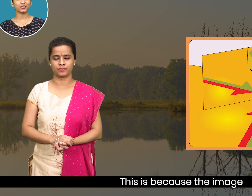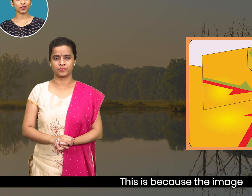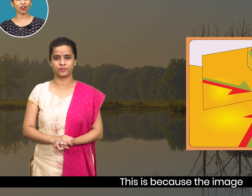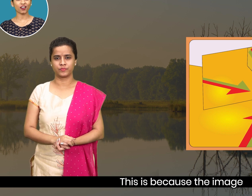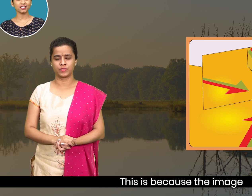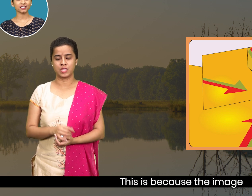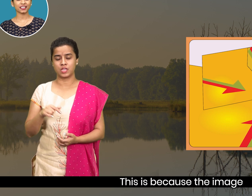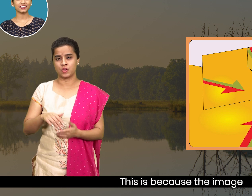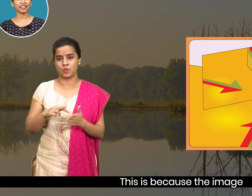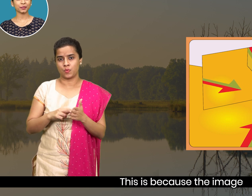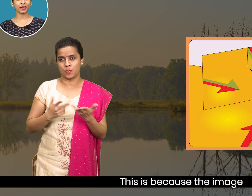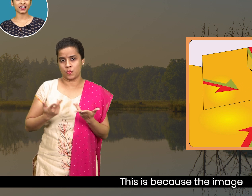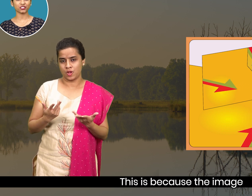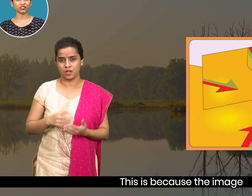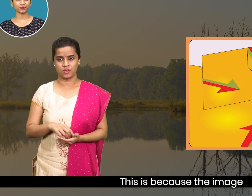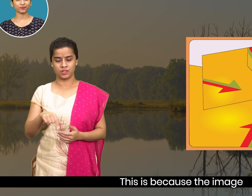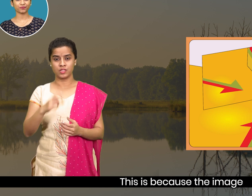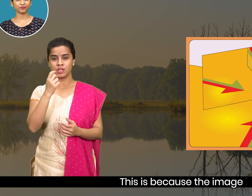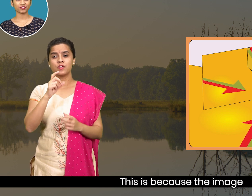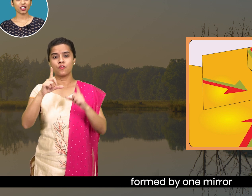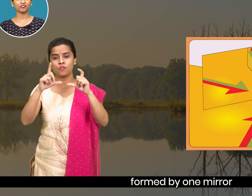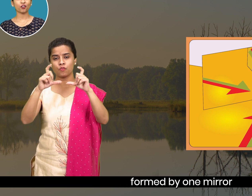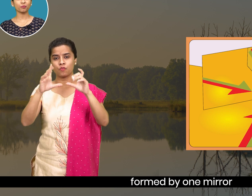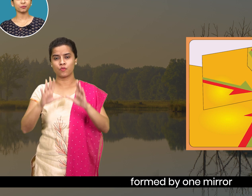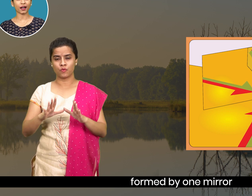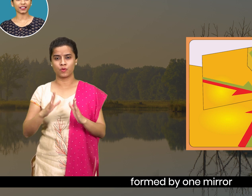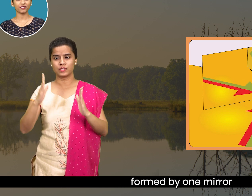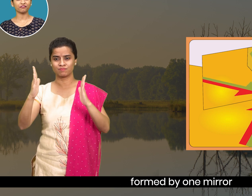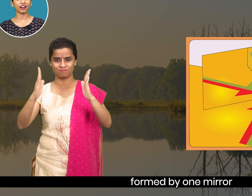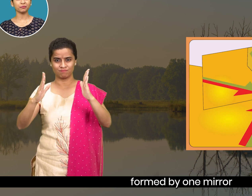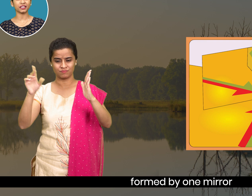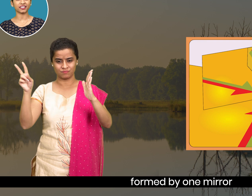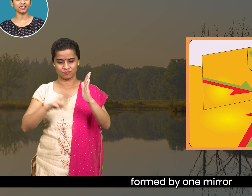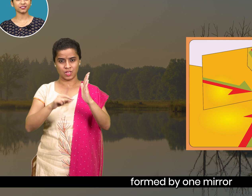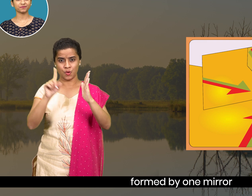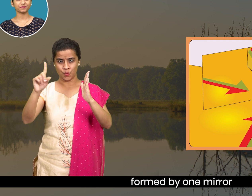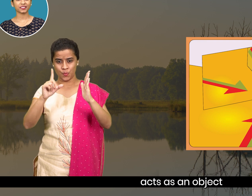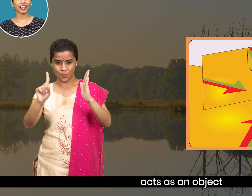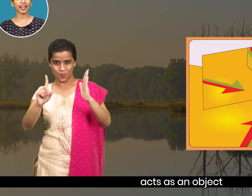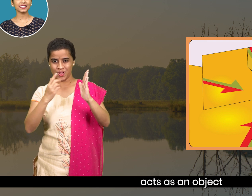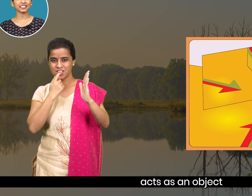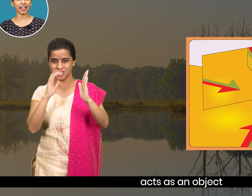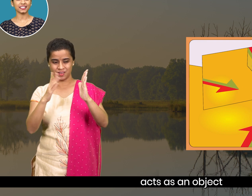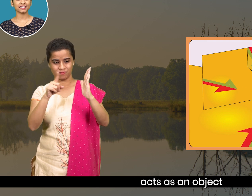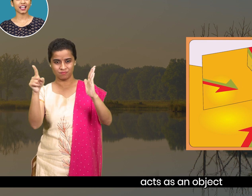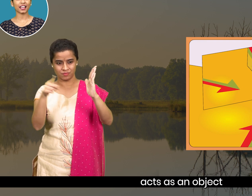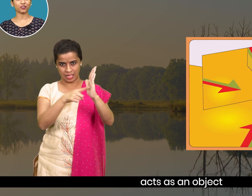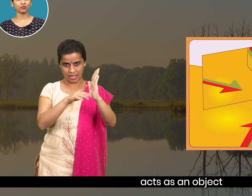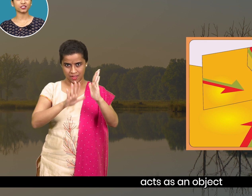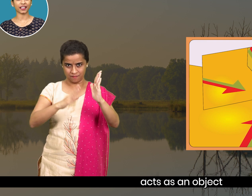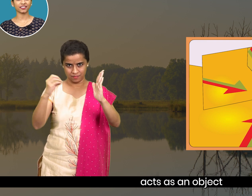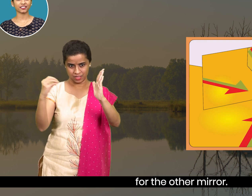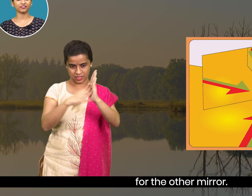This is because the image formed by one mirror acts as